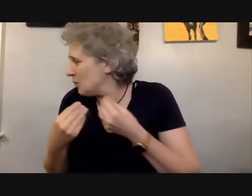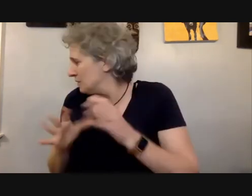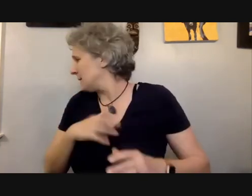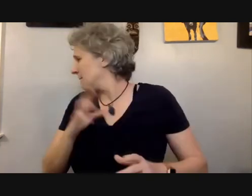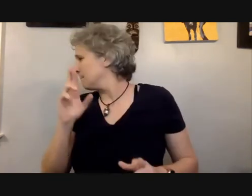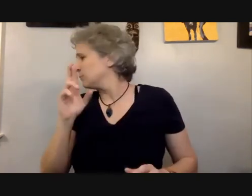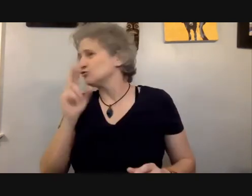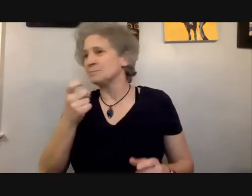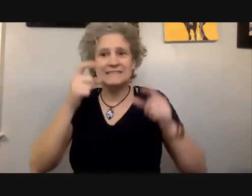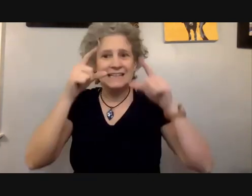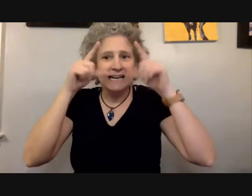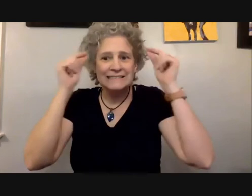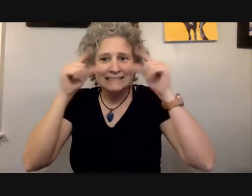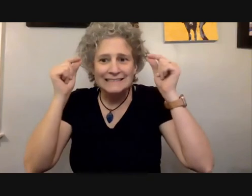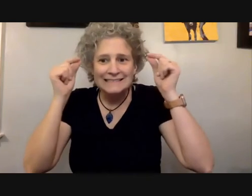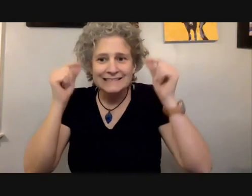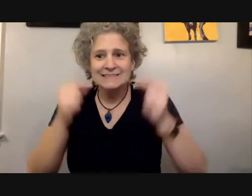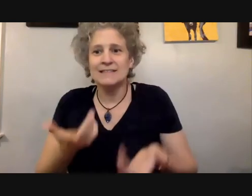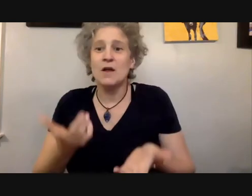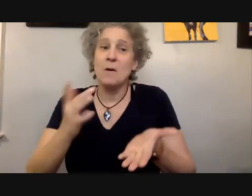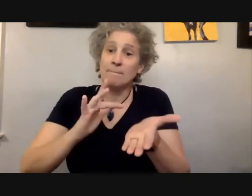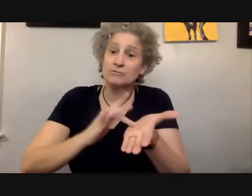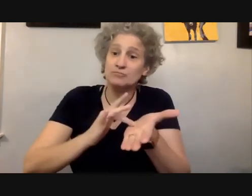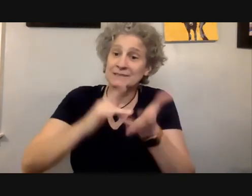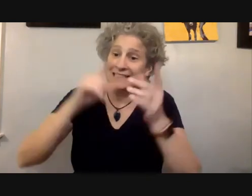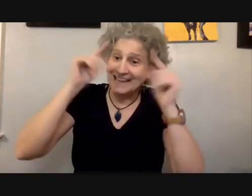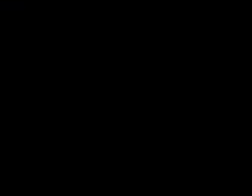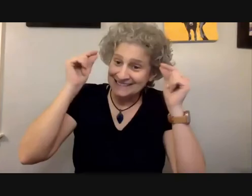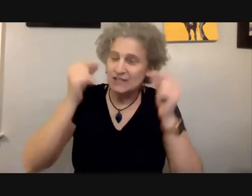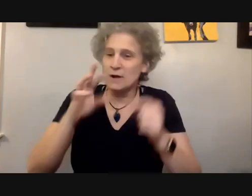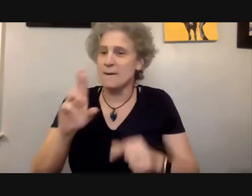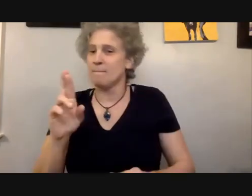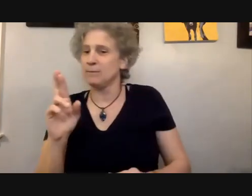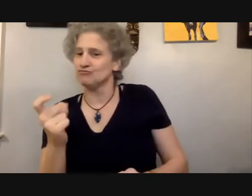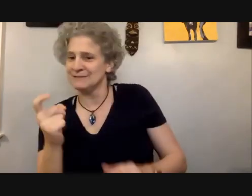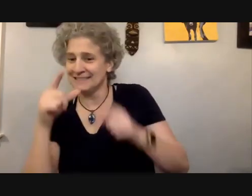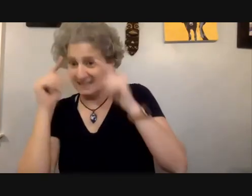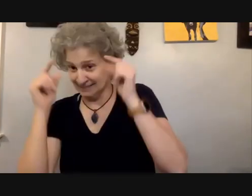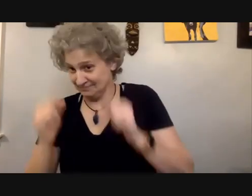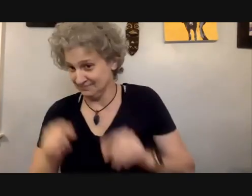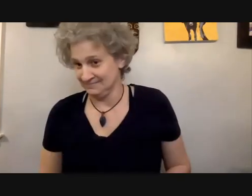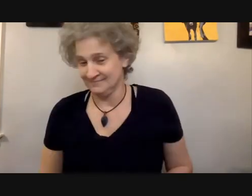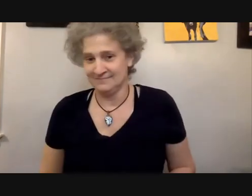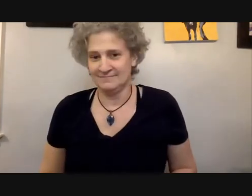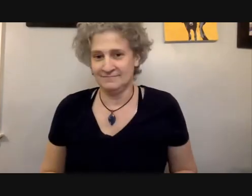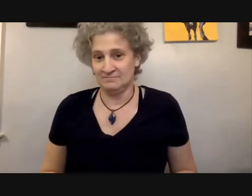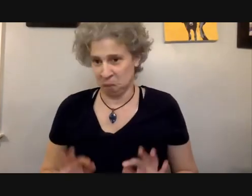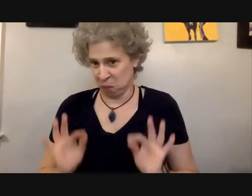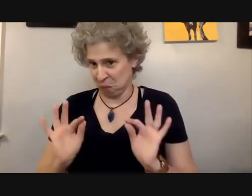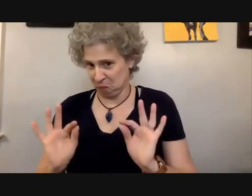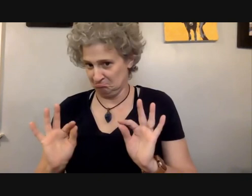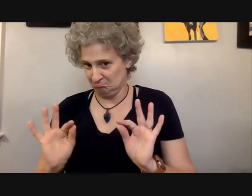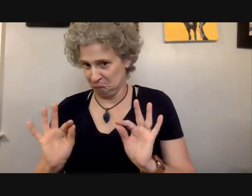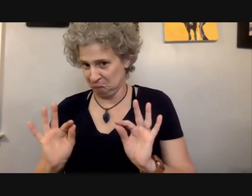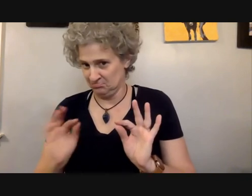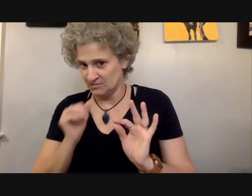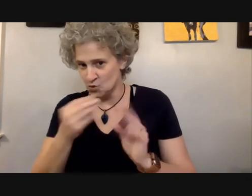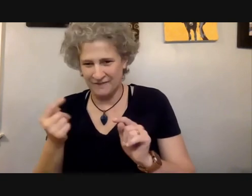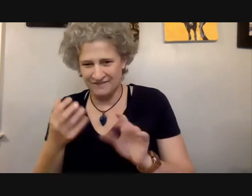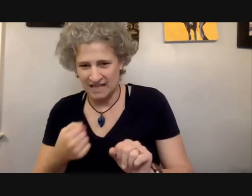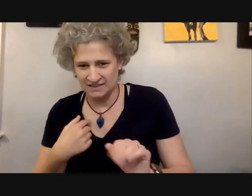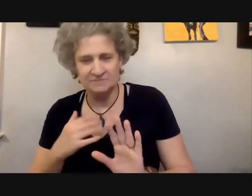Or you can be talking about something like a prescription for your glasses. So prescription glasses, okay. You can use either